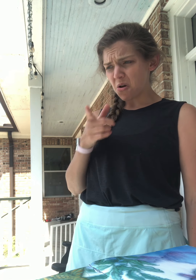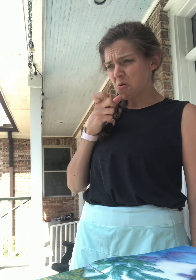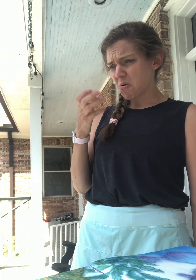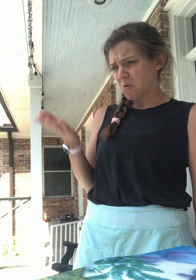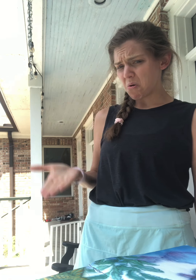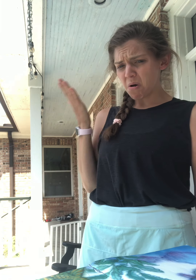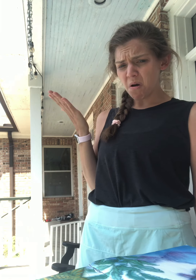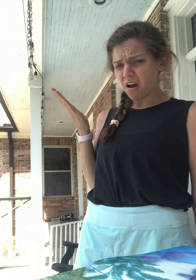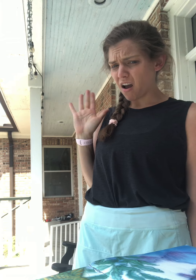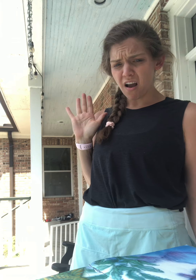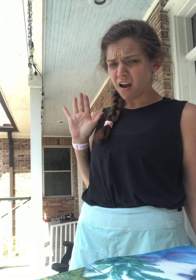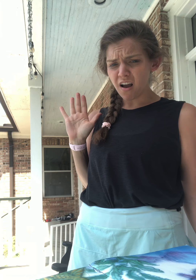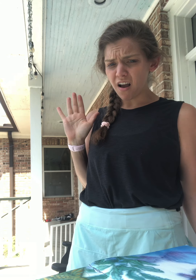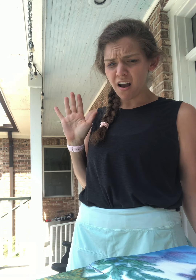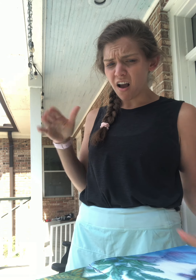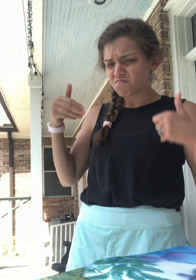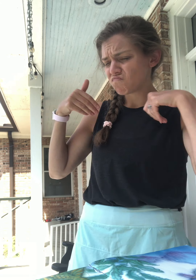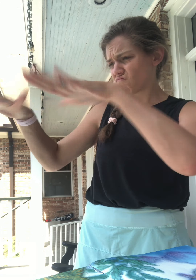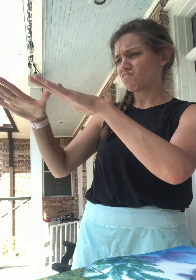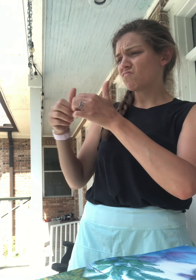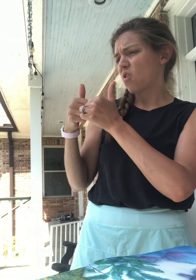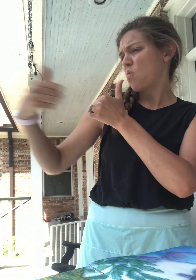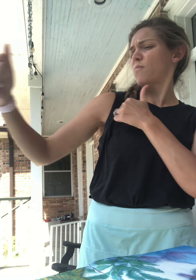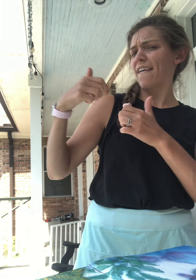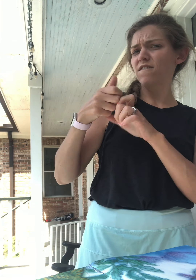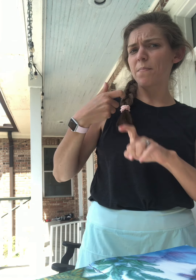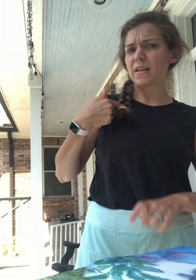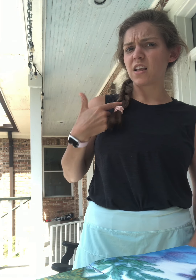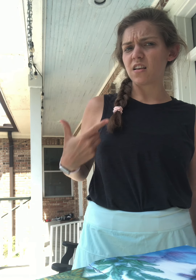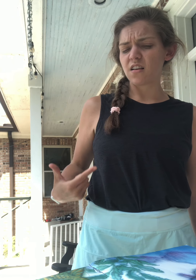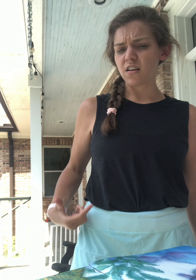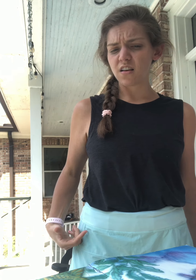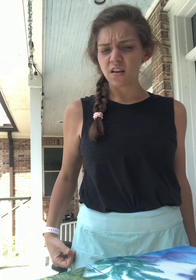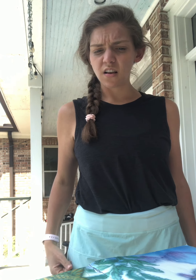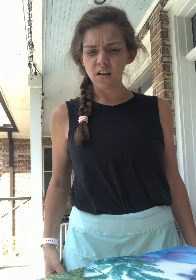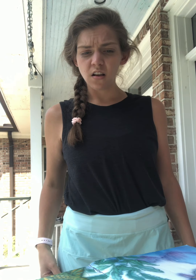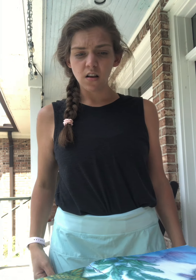Who do you think you are? cried the Rainbow Fish. Get away from me.